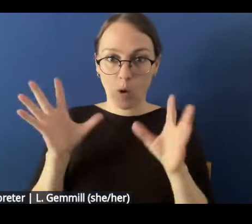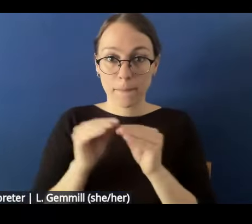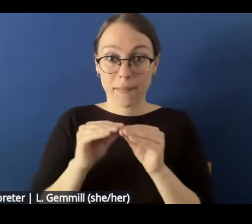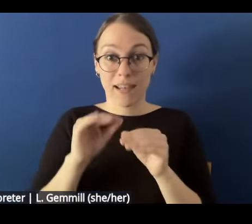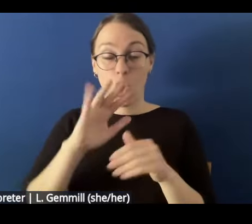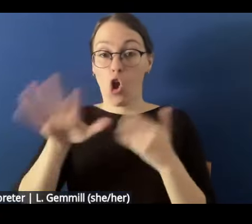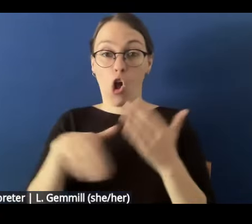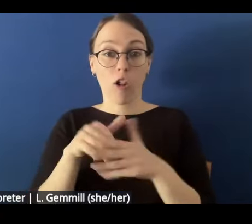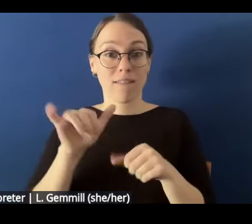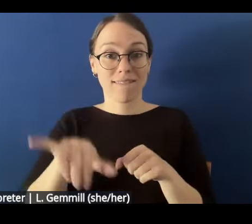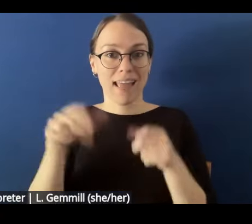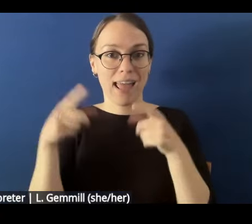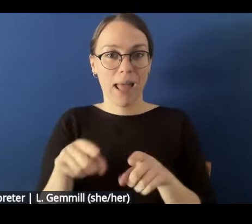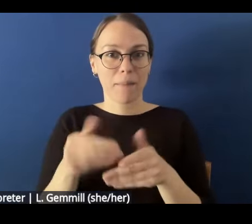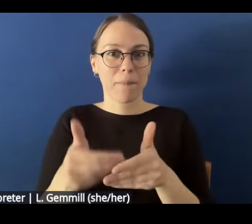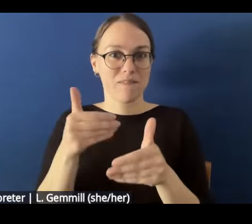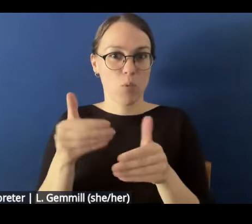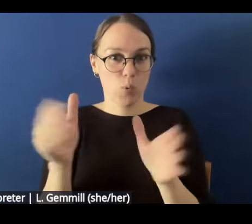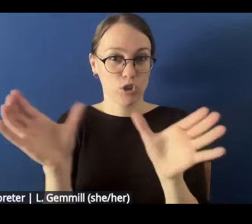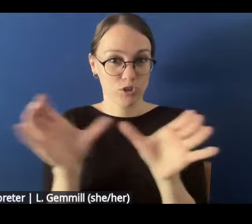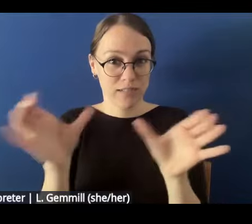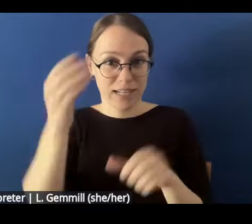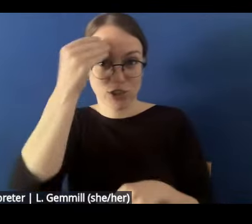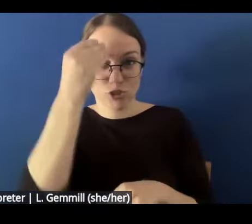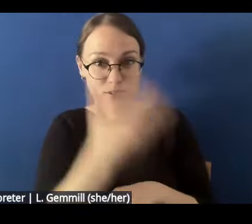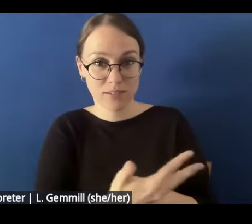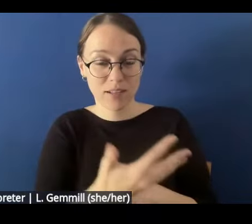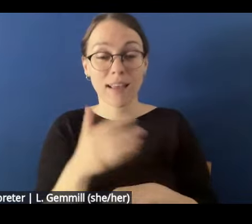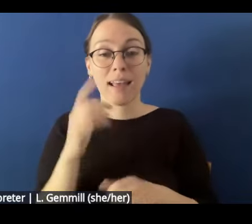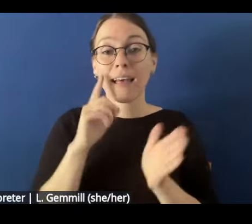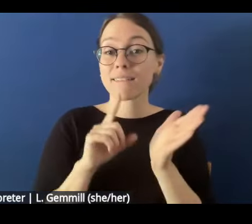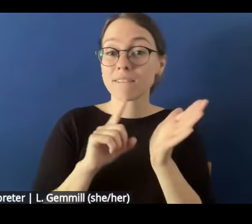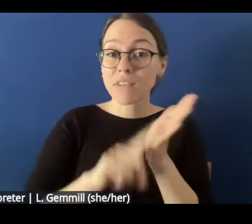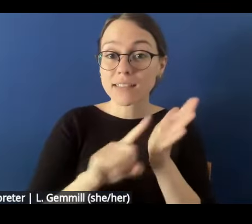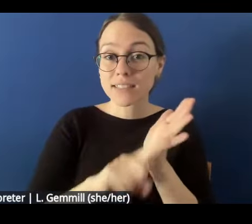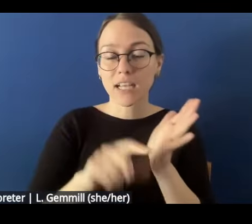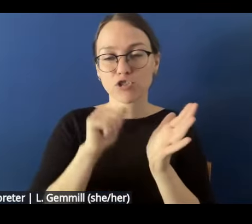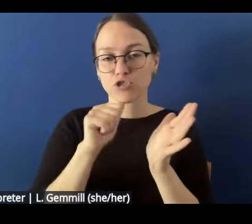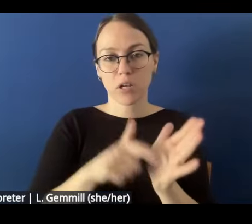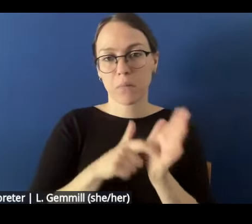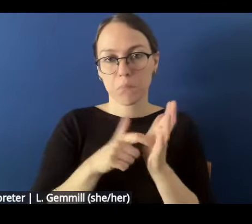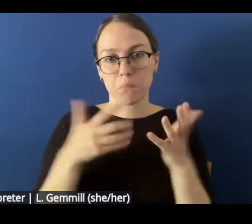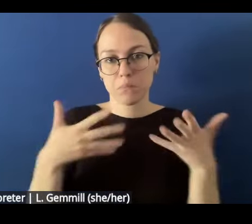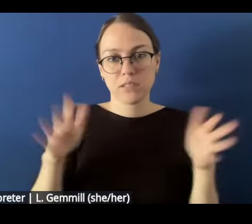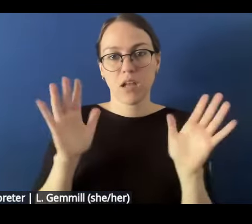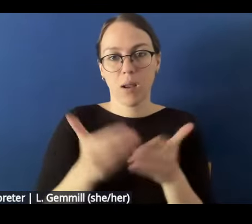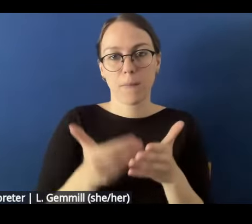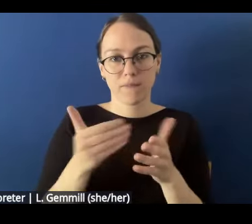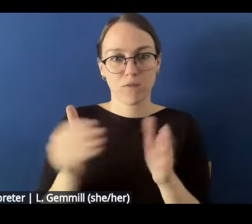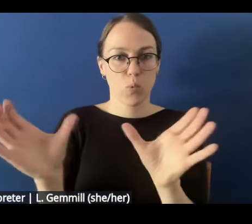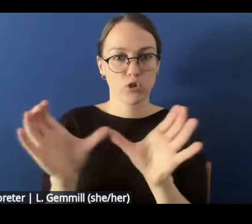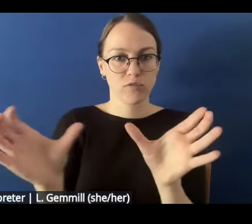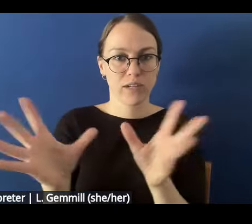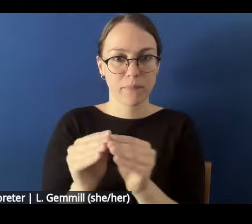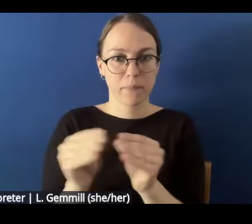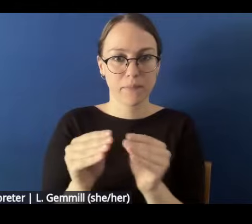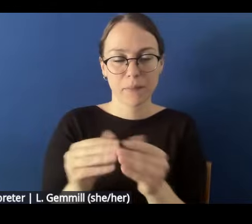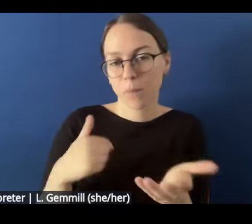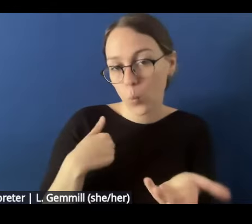These investigations do not technically have to be done before the certification meeting. These can be Right, carried over. but you would prefer that they be done before